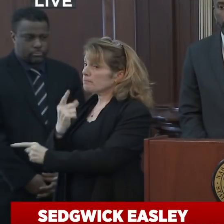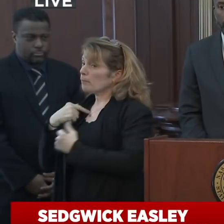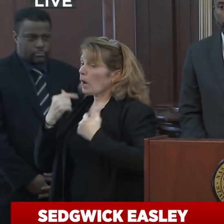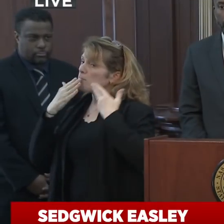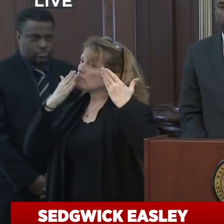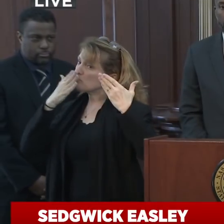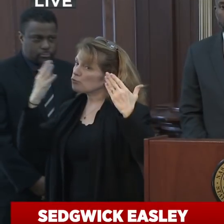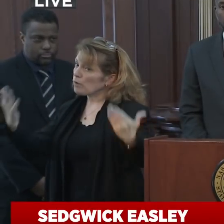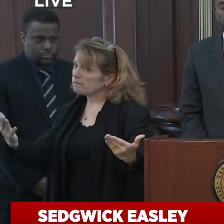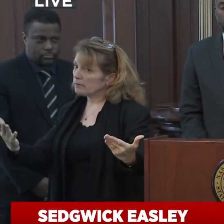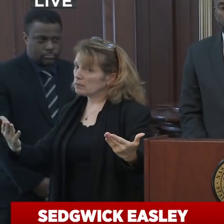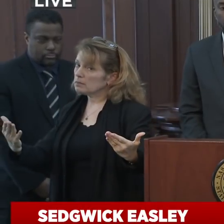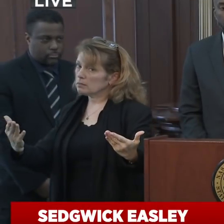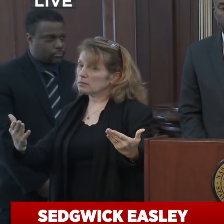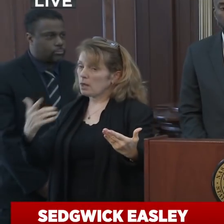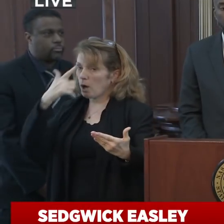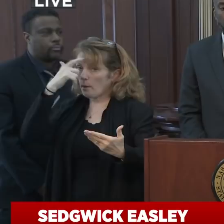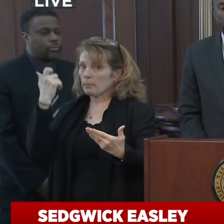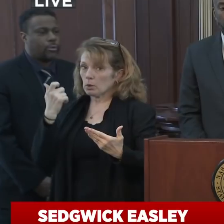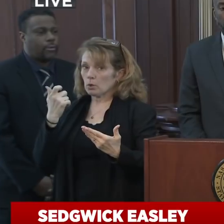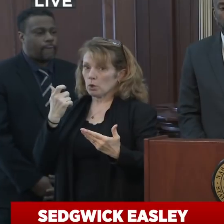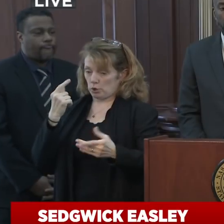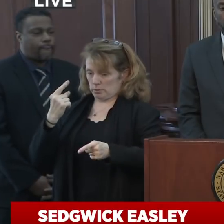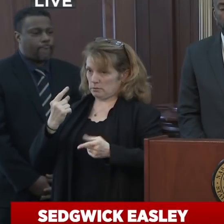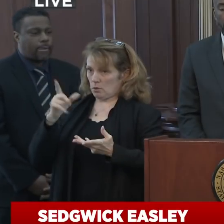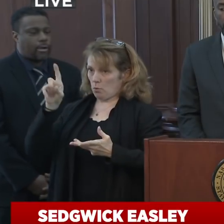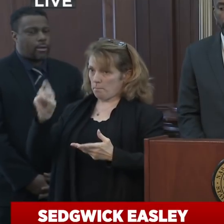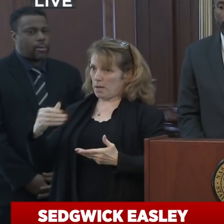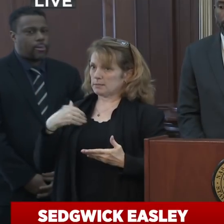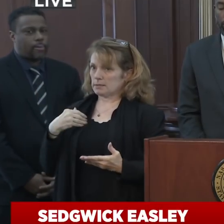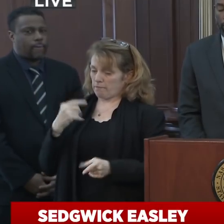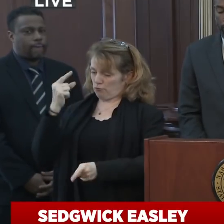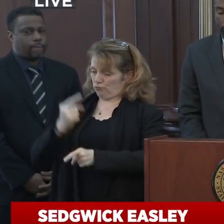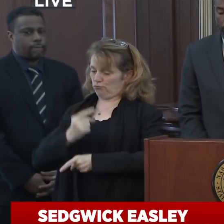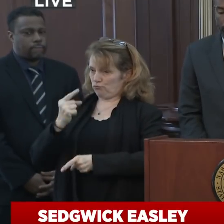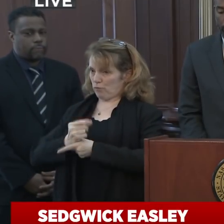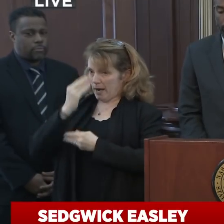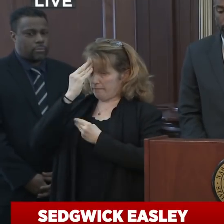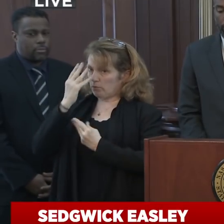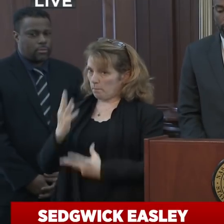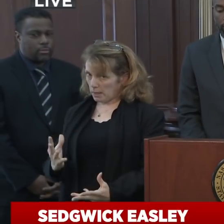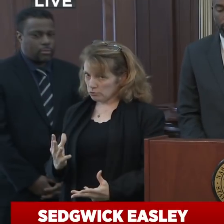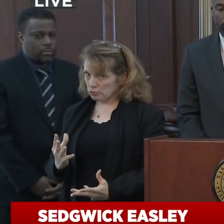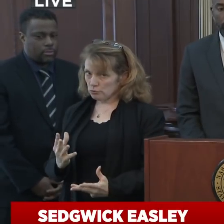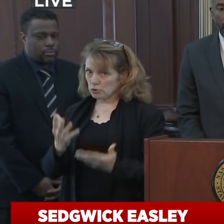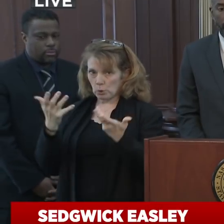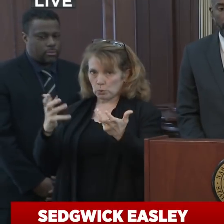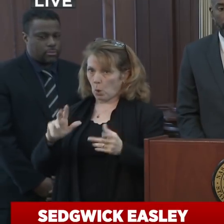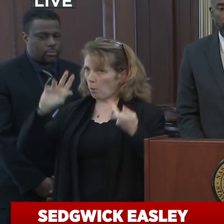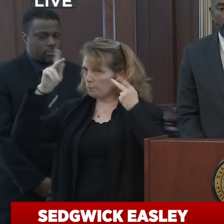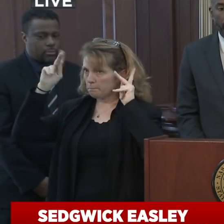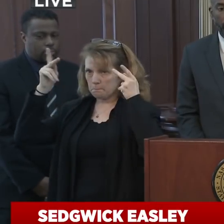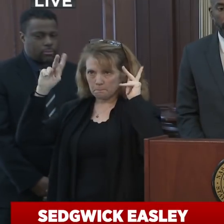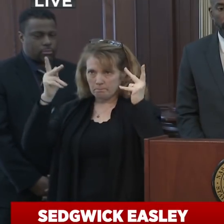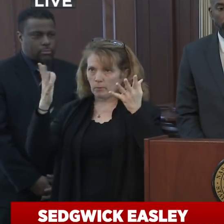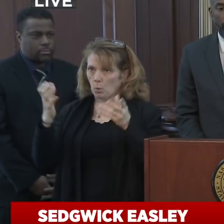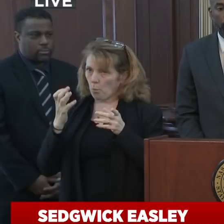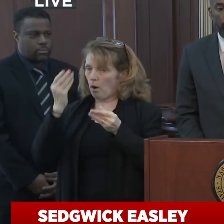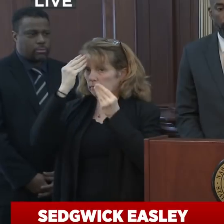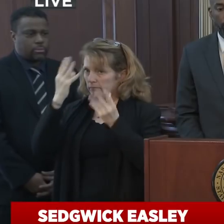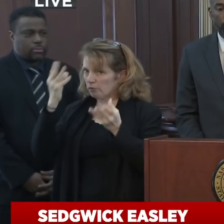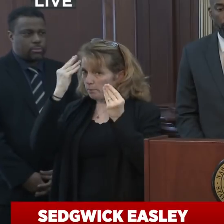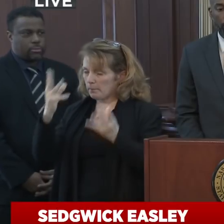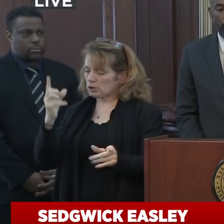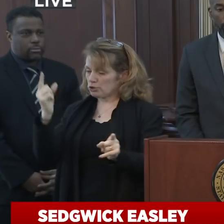because when we don't get it from the proper sources, numbers begins to change. And we want to make sure that we have the proper information in